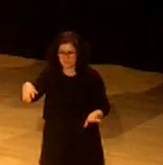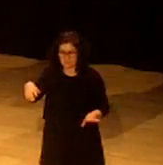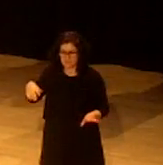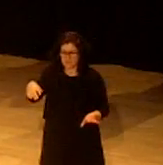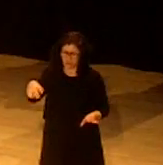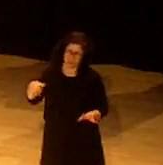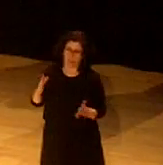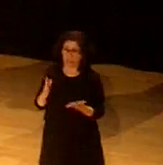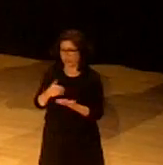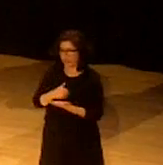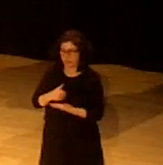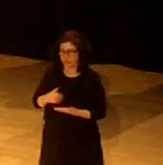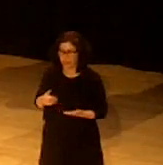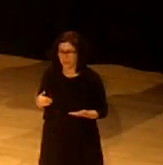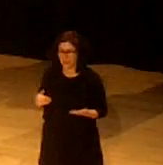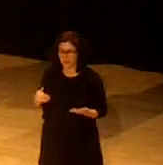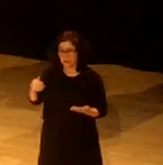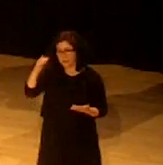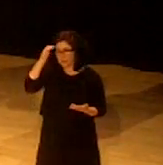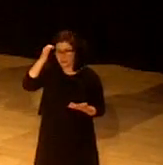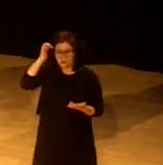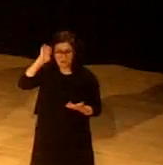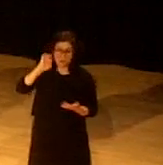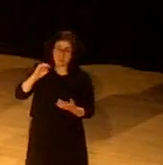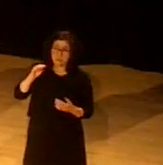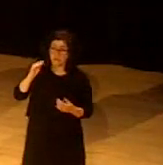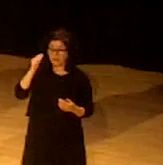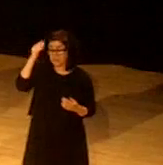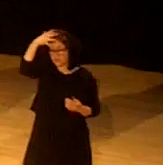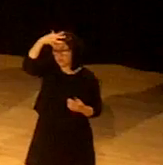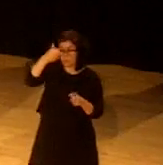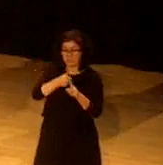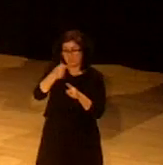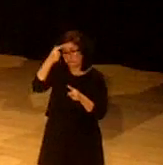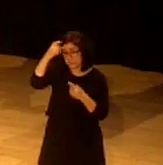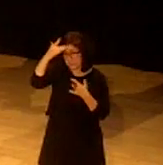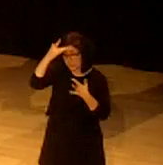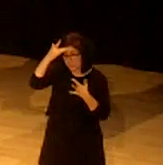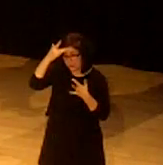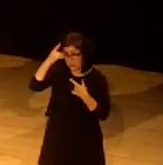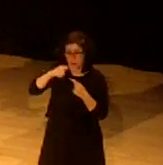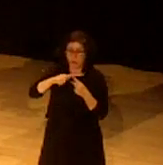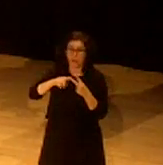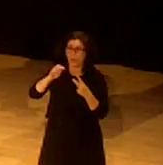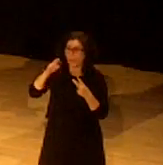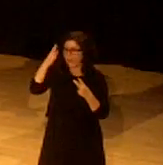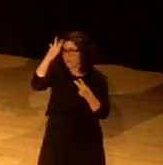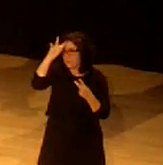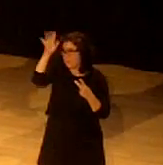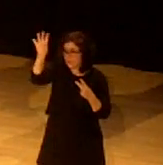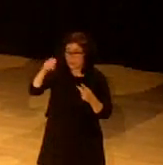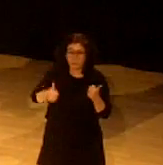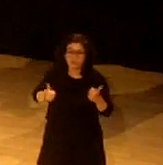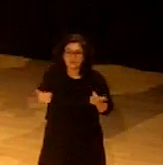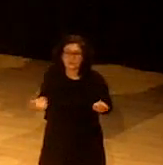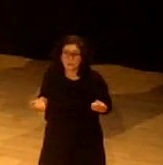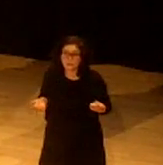tell me, is Donald Trump mentally ill, or is he smart beyond measure?